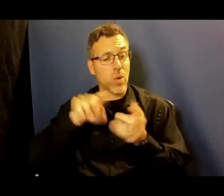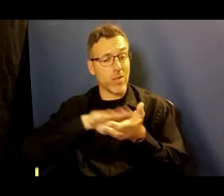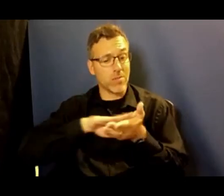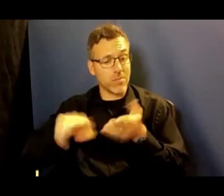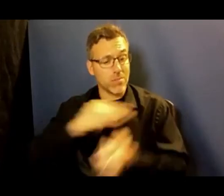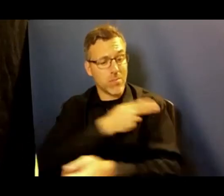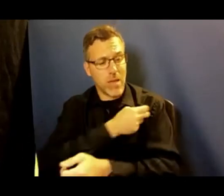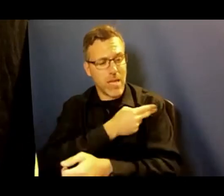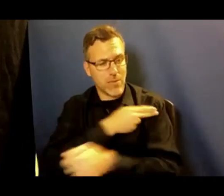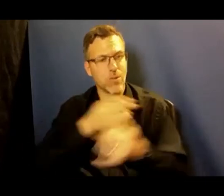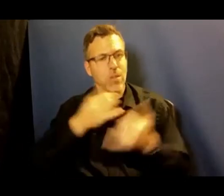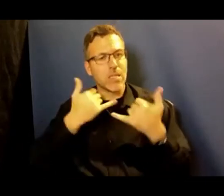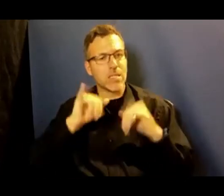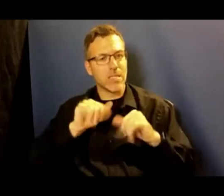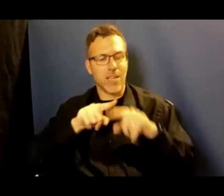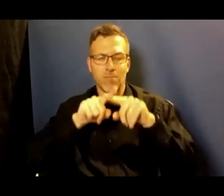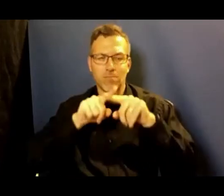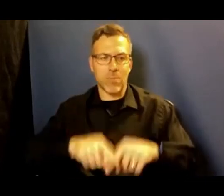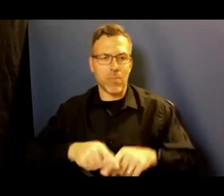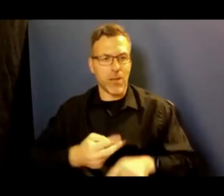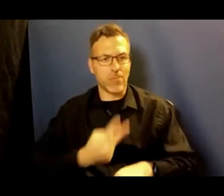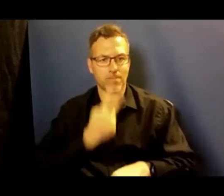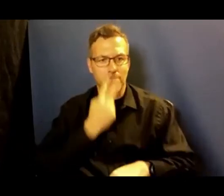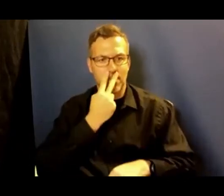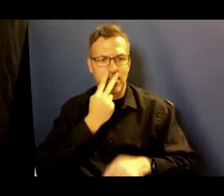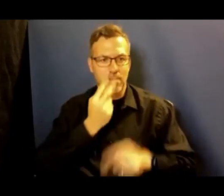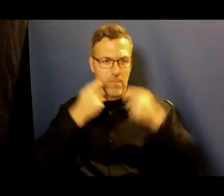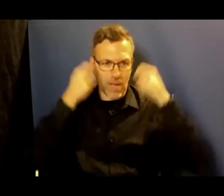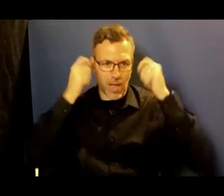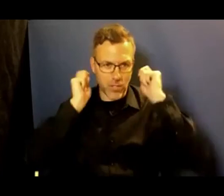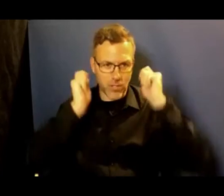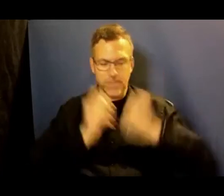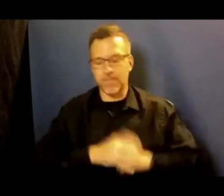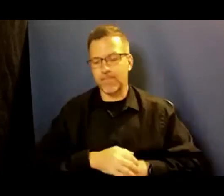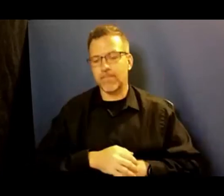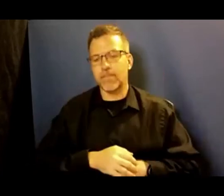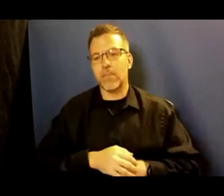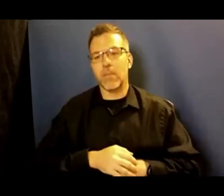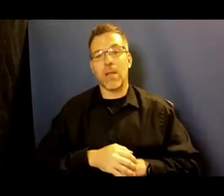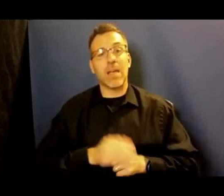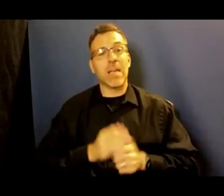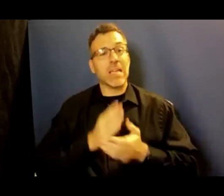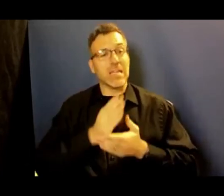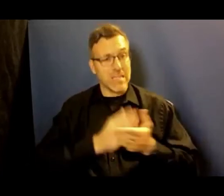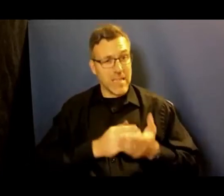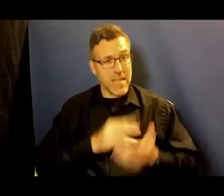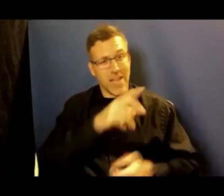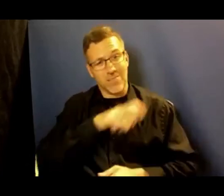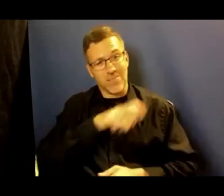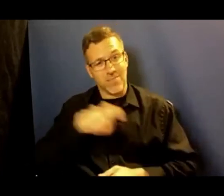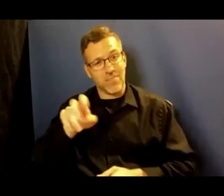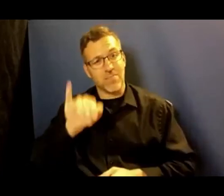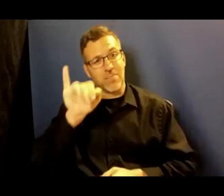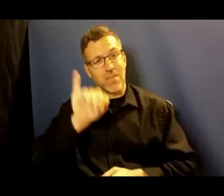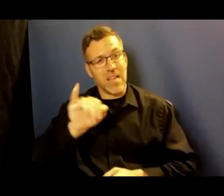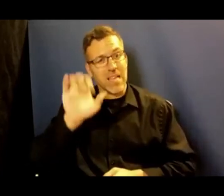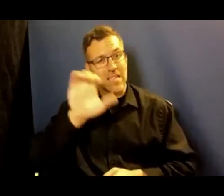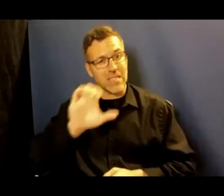We have some that go to the intensive care unit because they need help breathing. So we have to use higher doses of